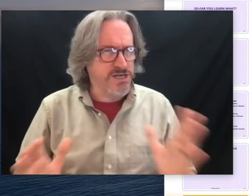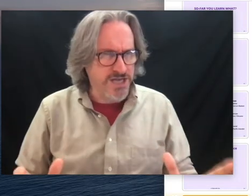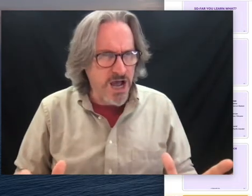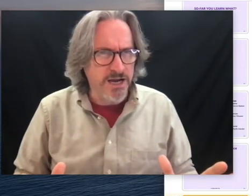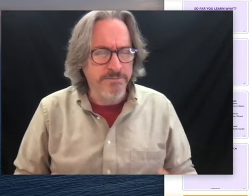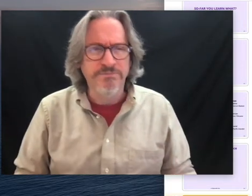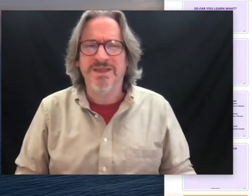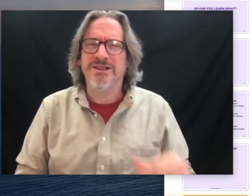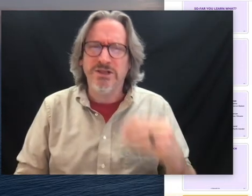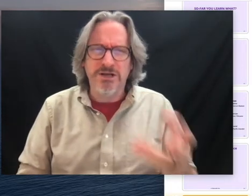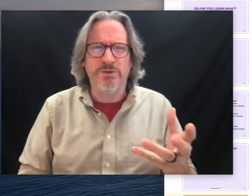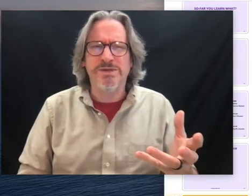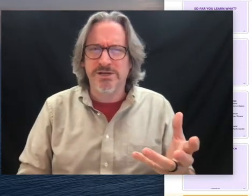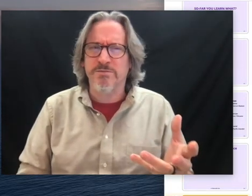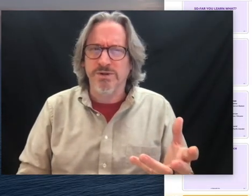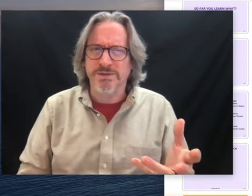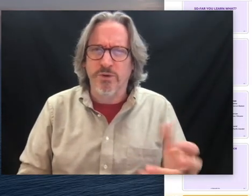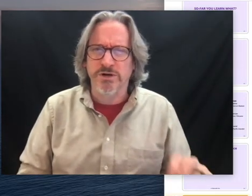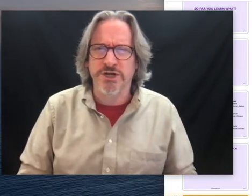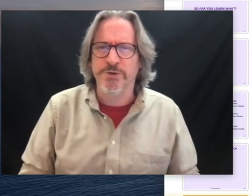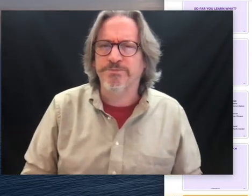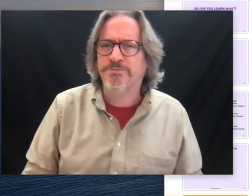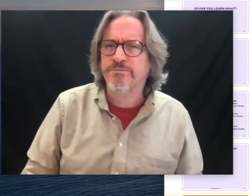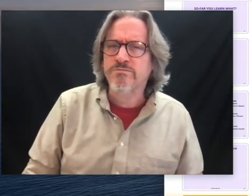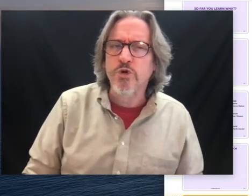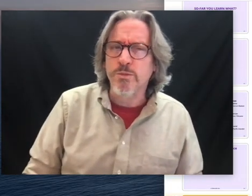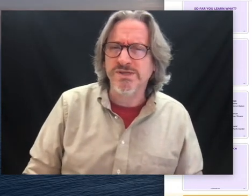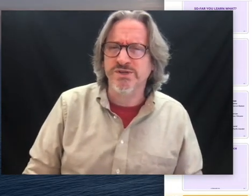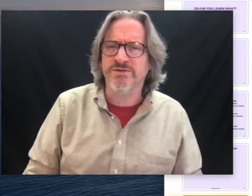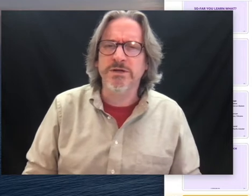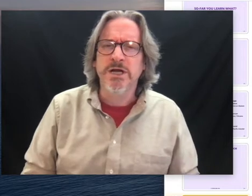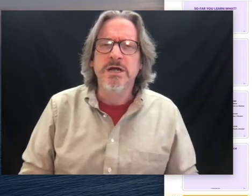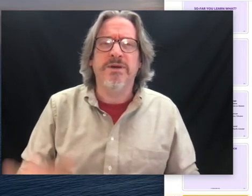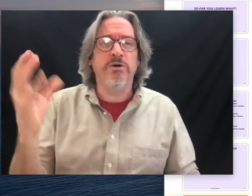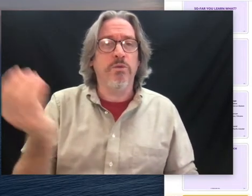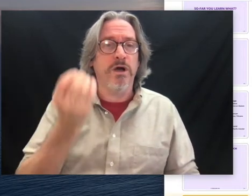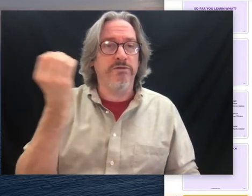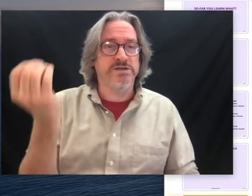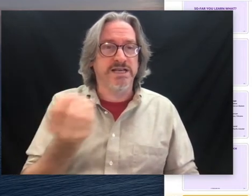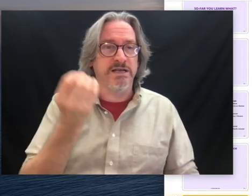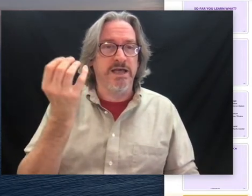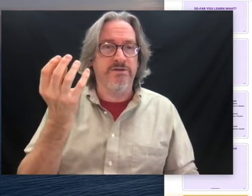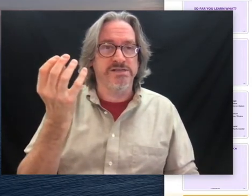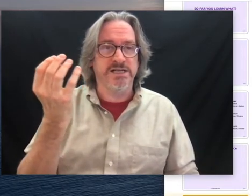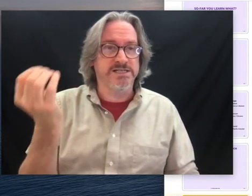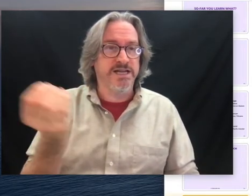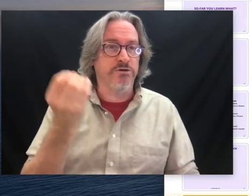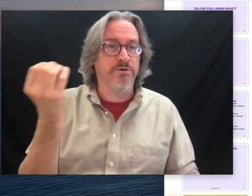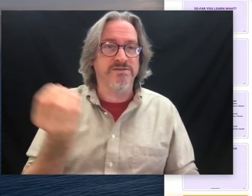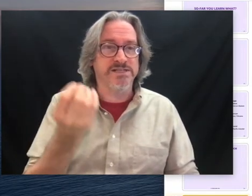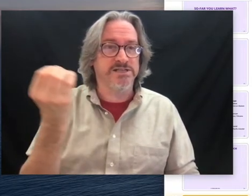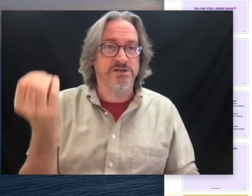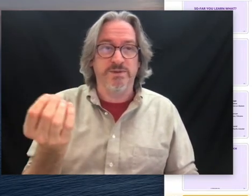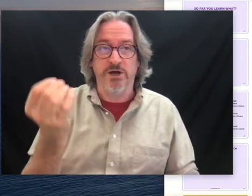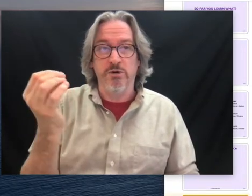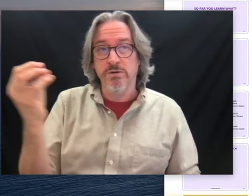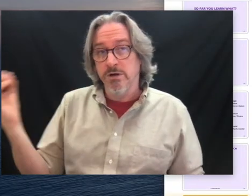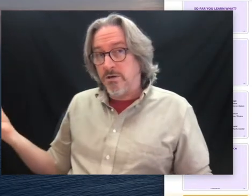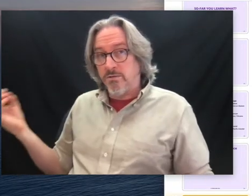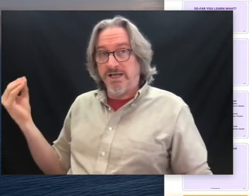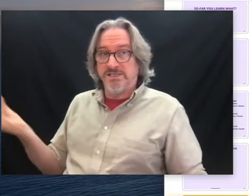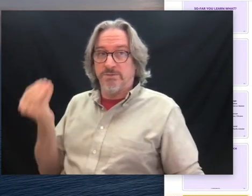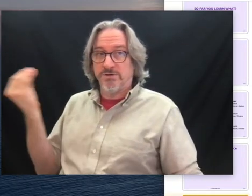there's a ton. Look up the ones that are most important to you or most useful. But there's a state or a province that starts with